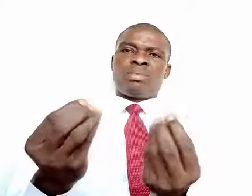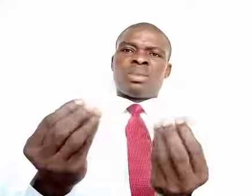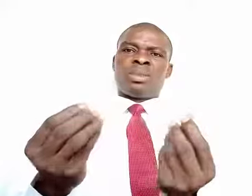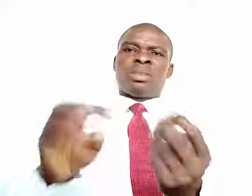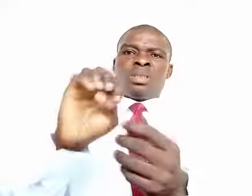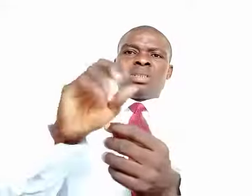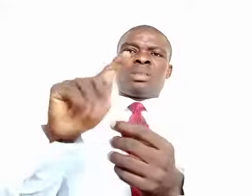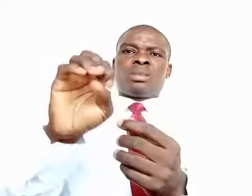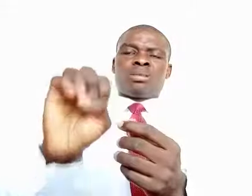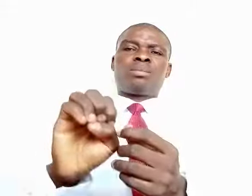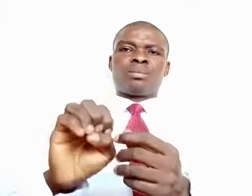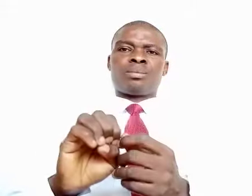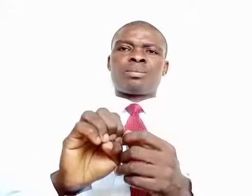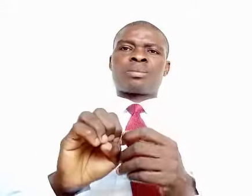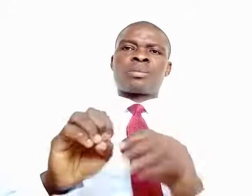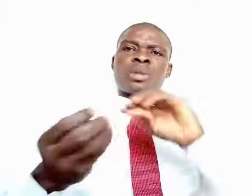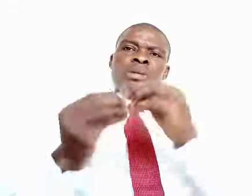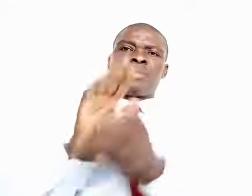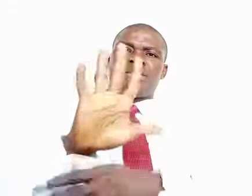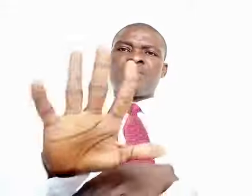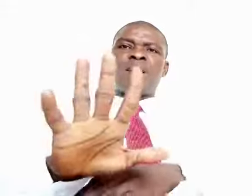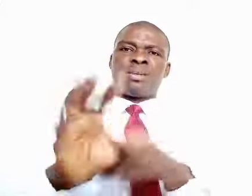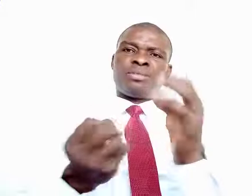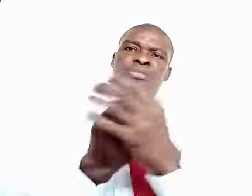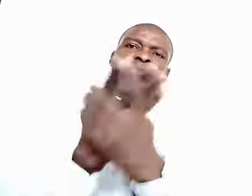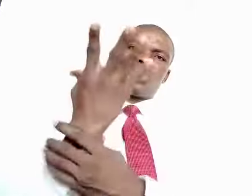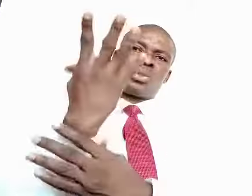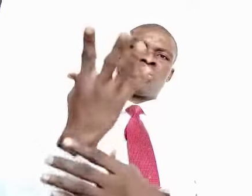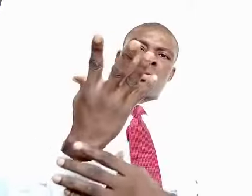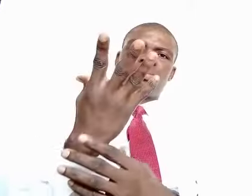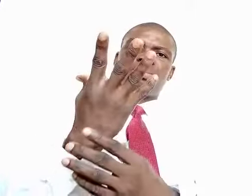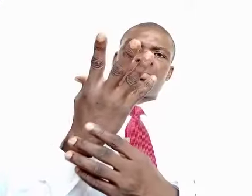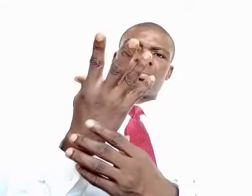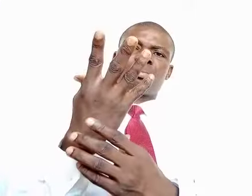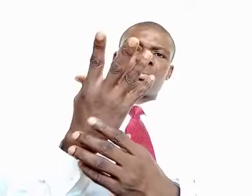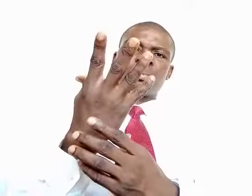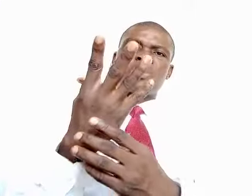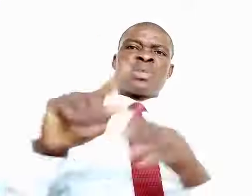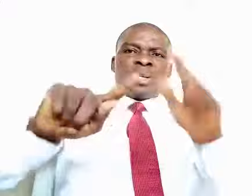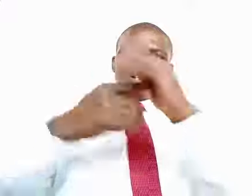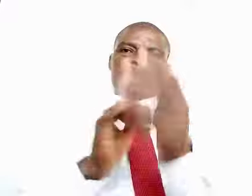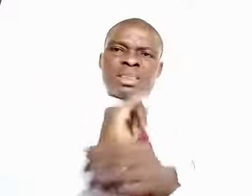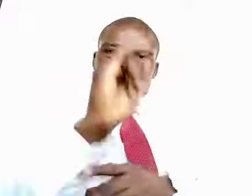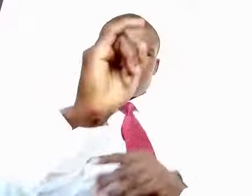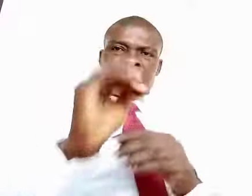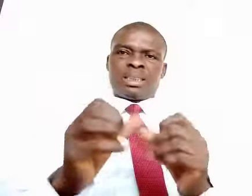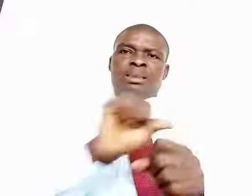etc. 5. Growth. This is the ability to increase in